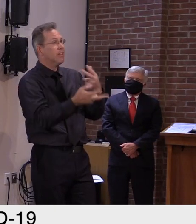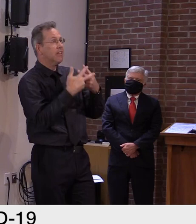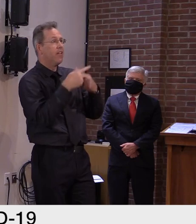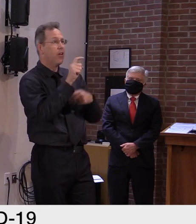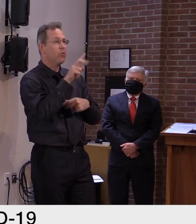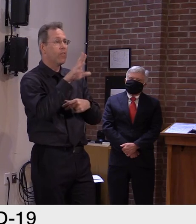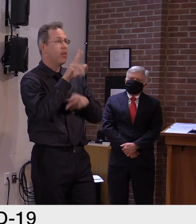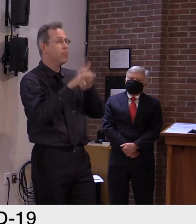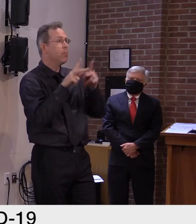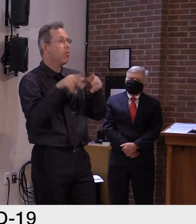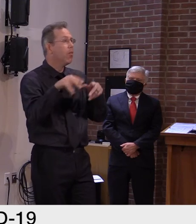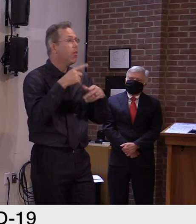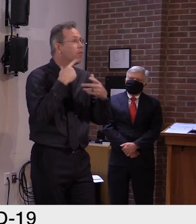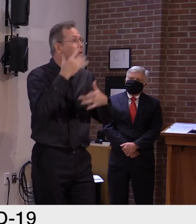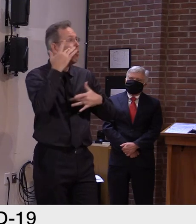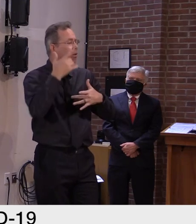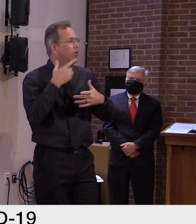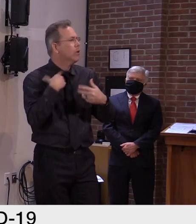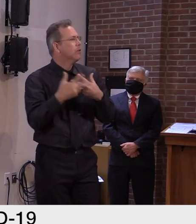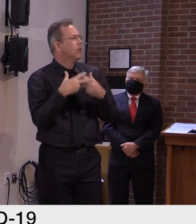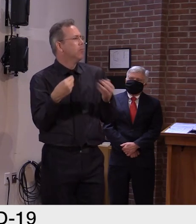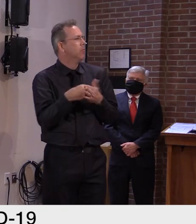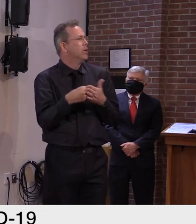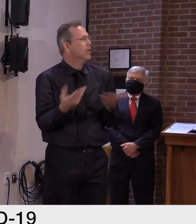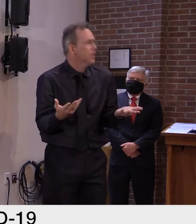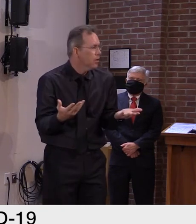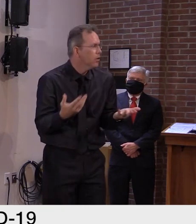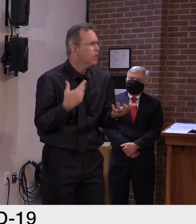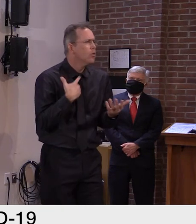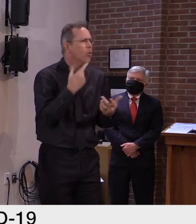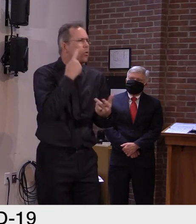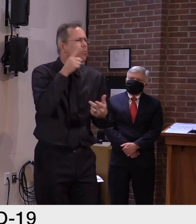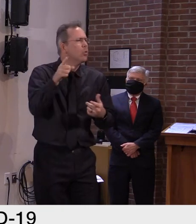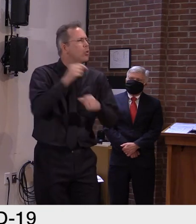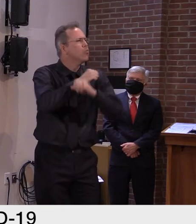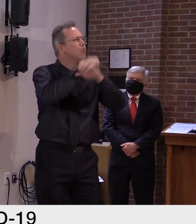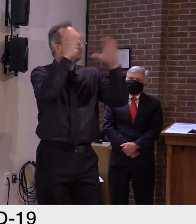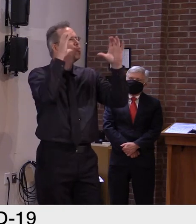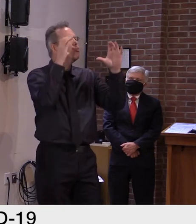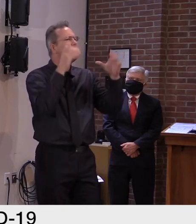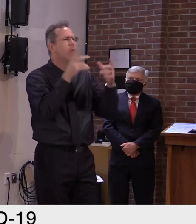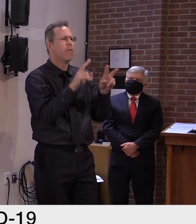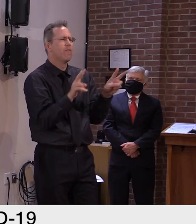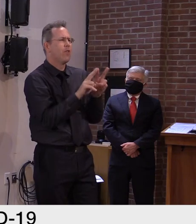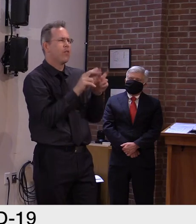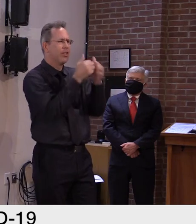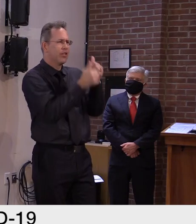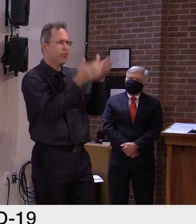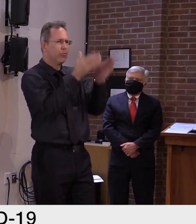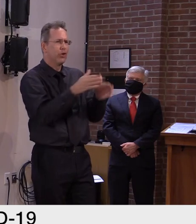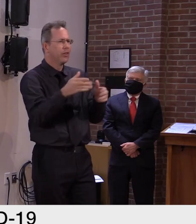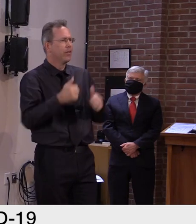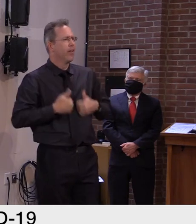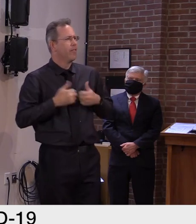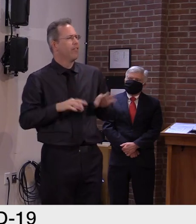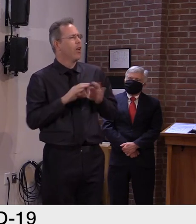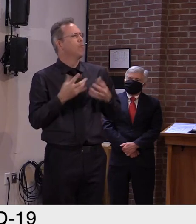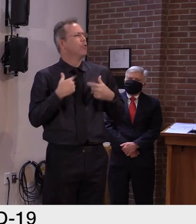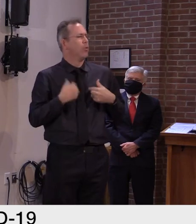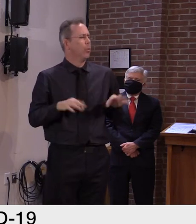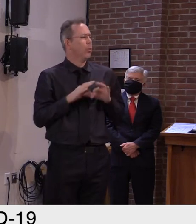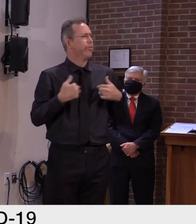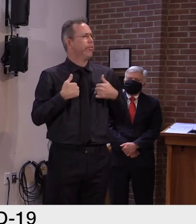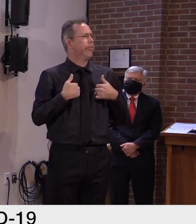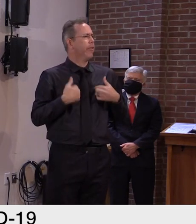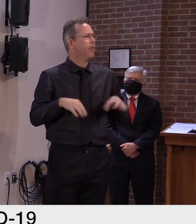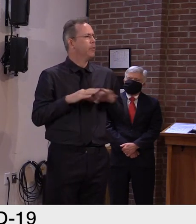to restrict or not restrict sectors of the economy? I would say we don't put a value like that, not a